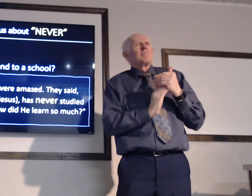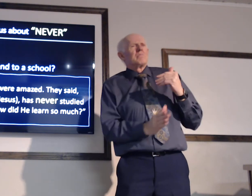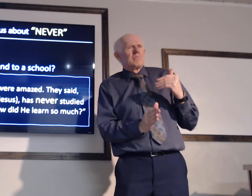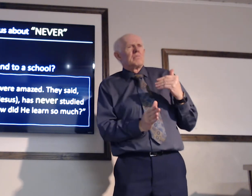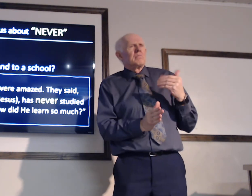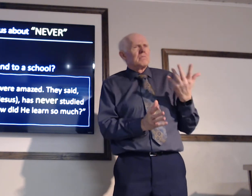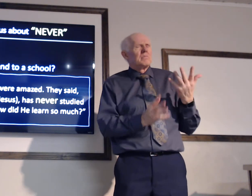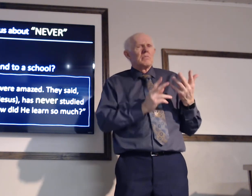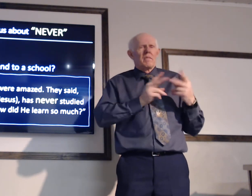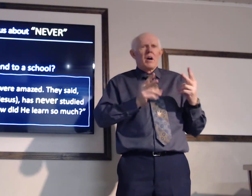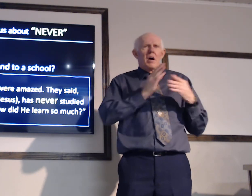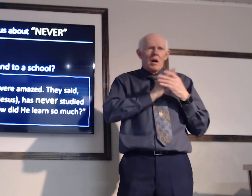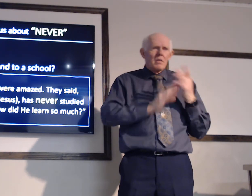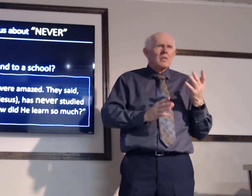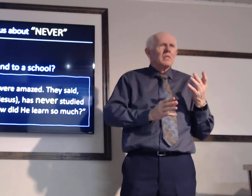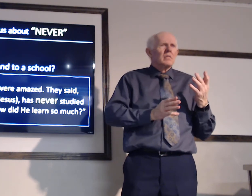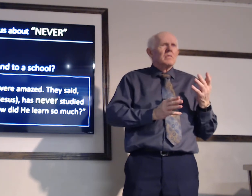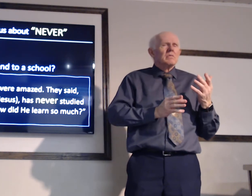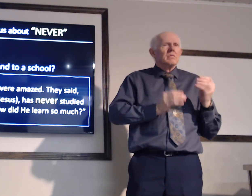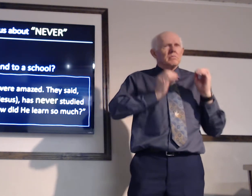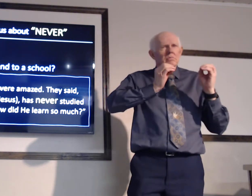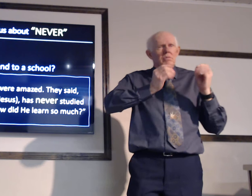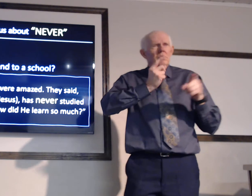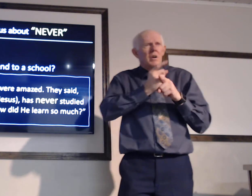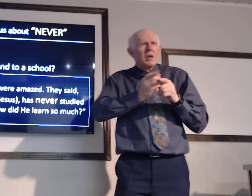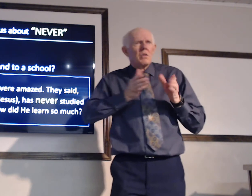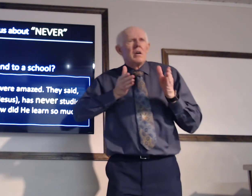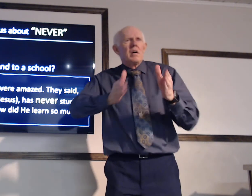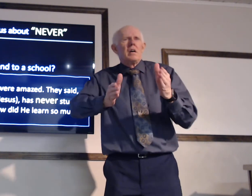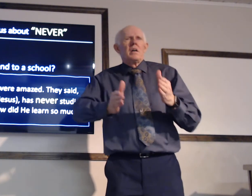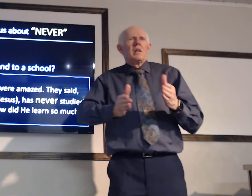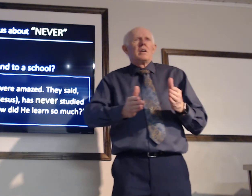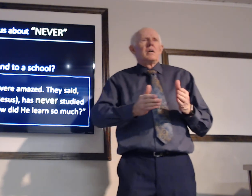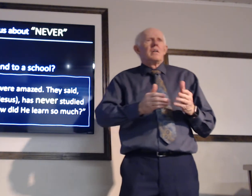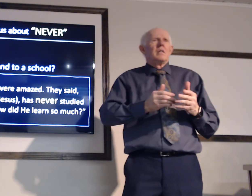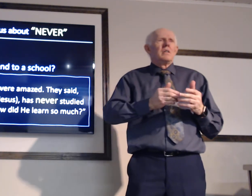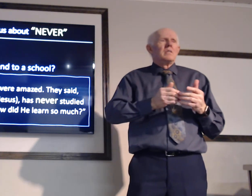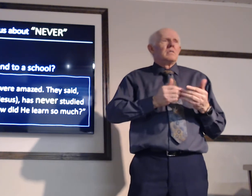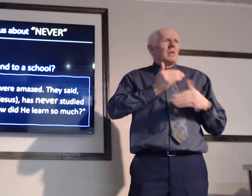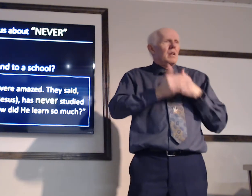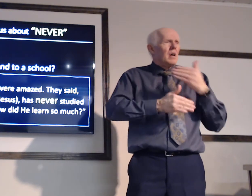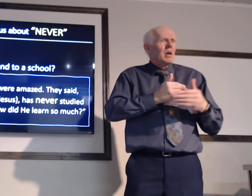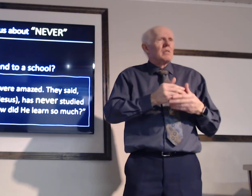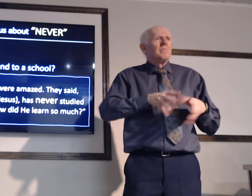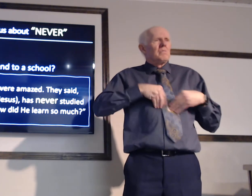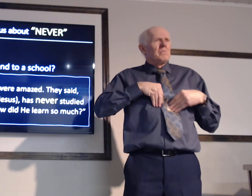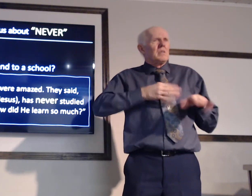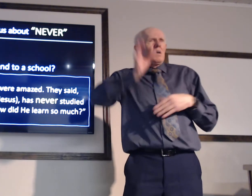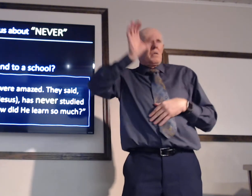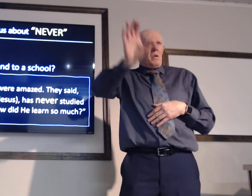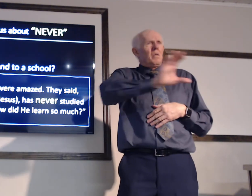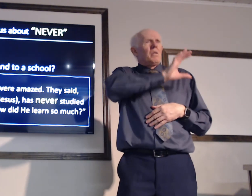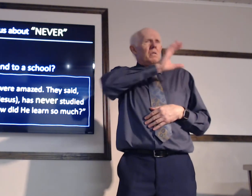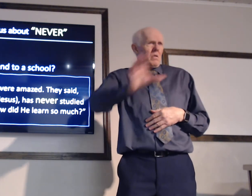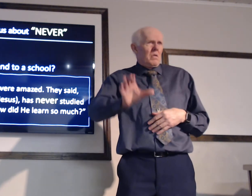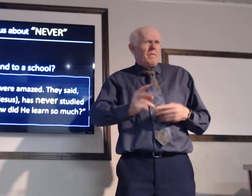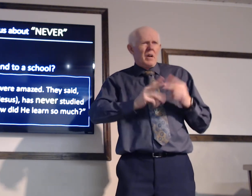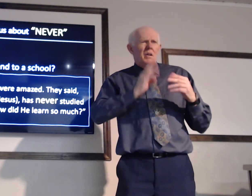Jesus' mother and father didn't chew him out, but they had taught him the right way, and they were kind and accepting. He